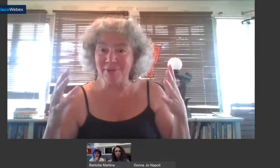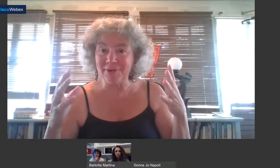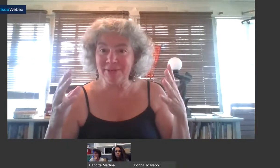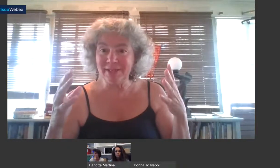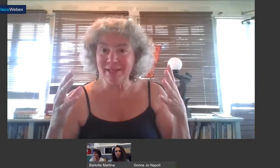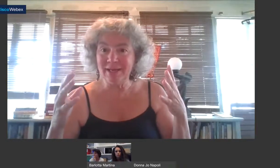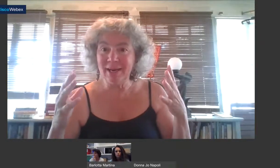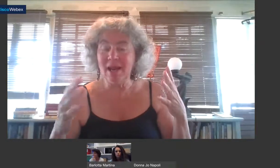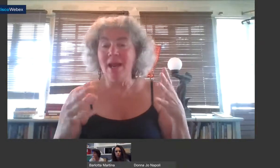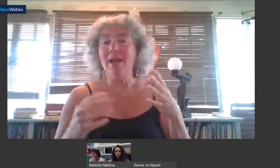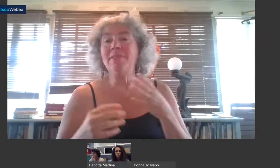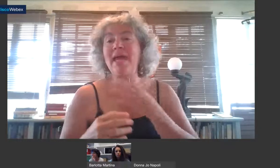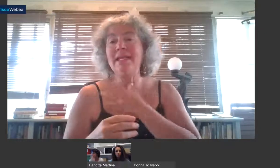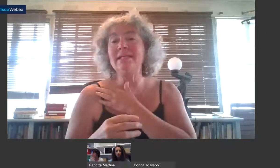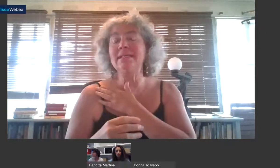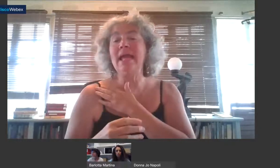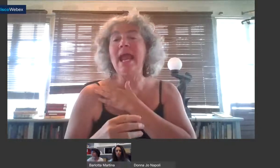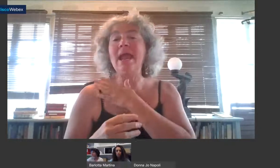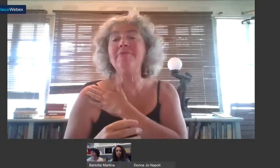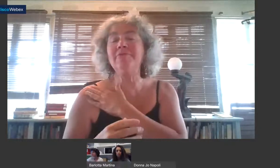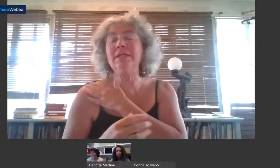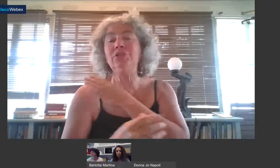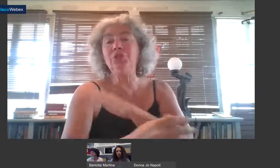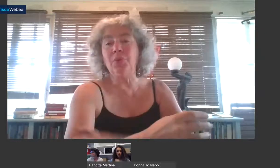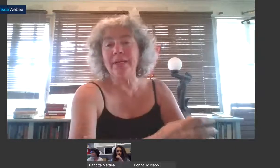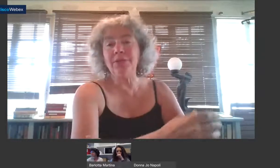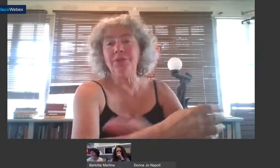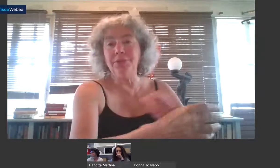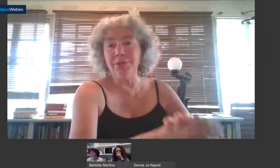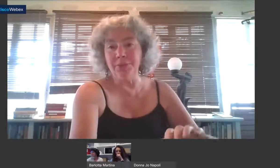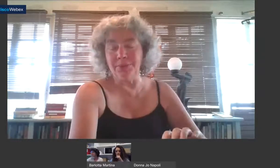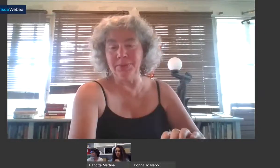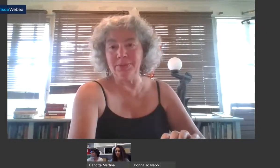effort. That is, every joint you use,